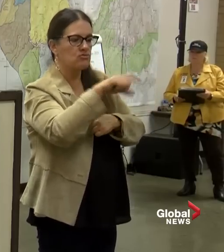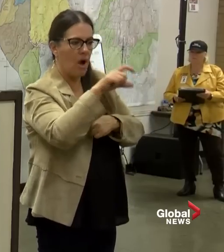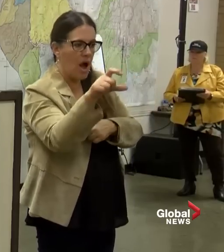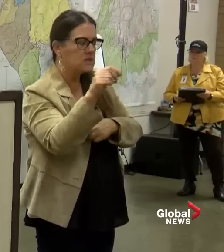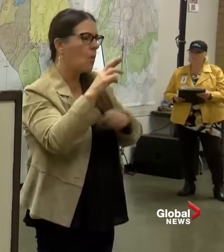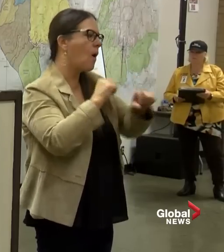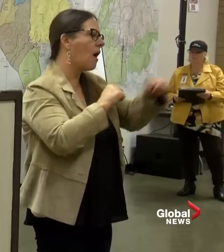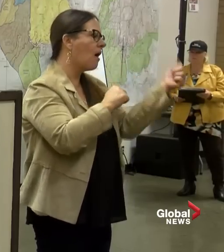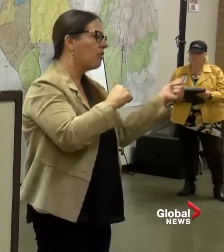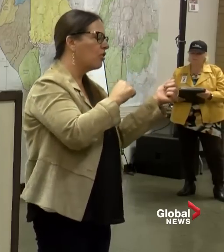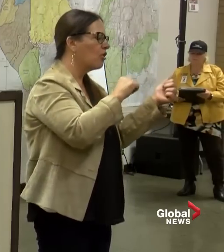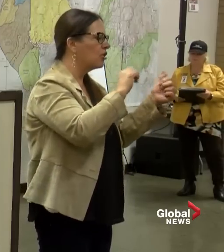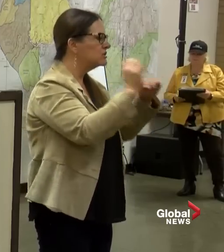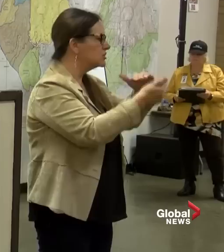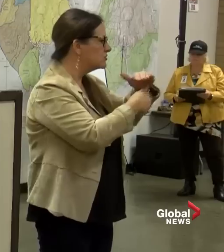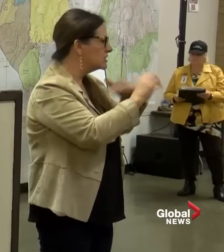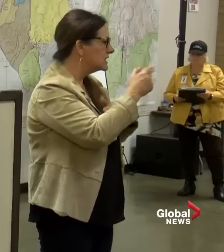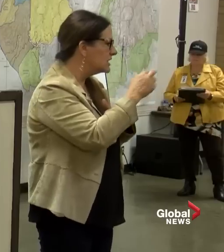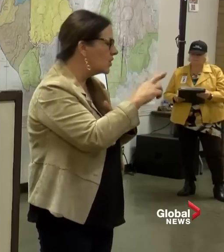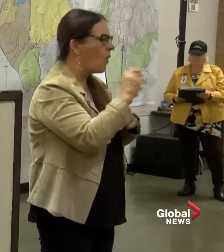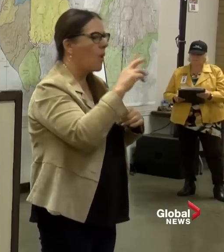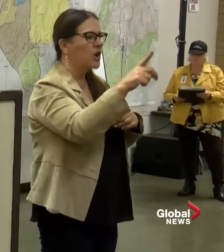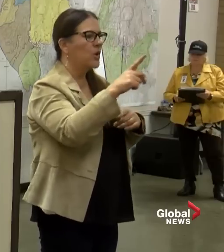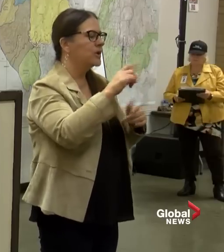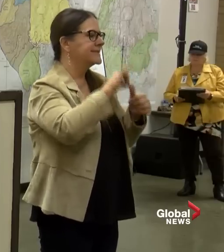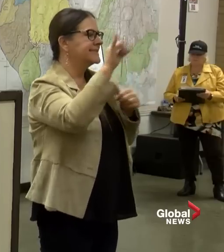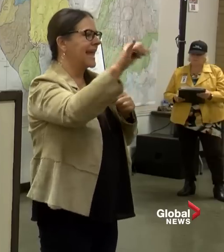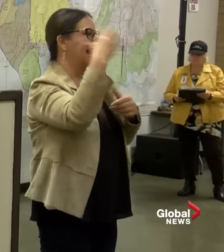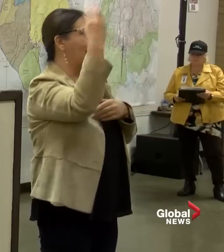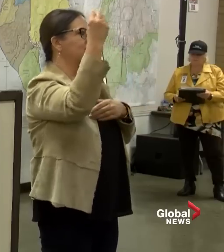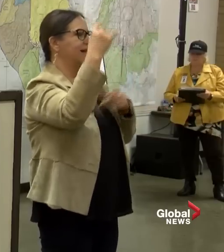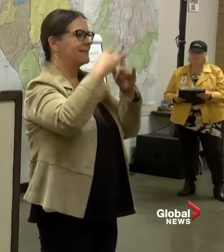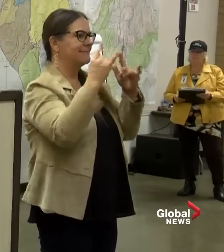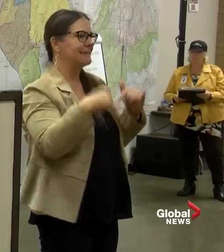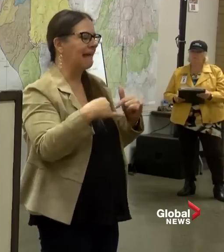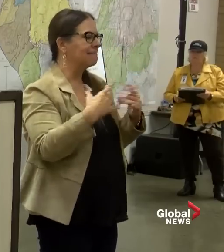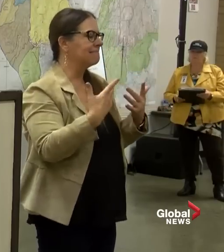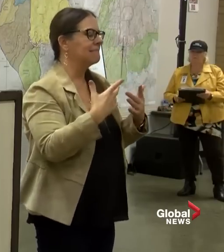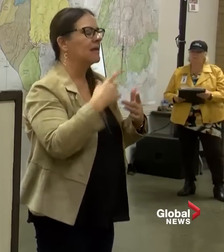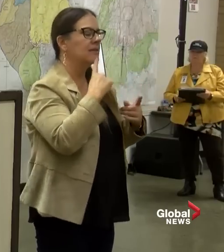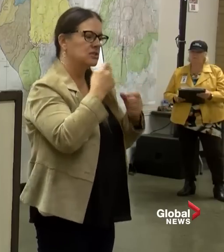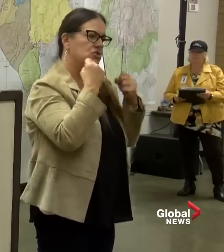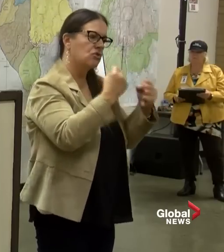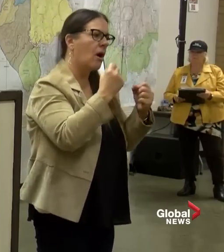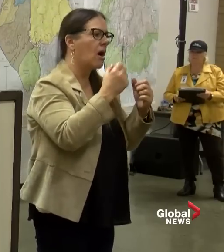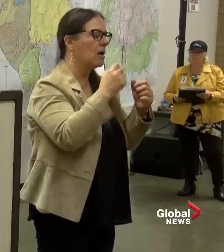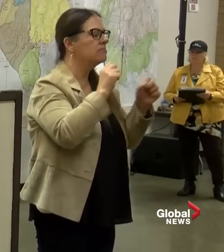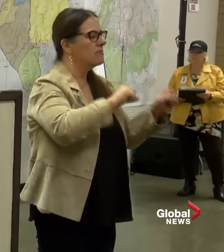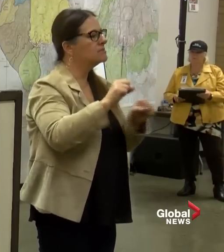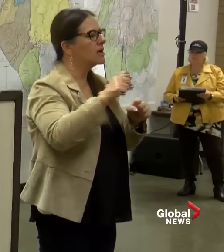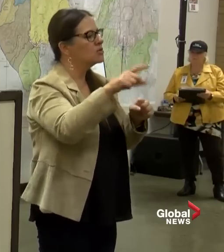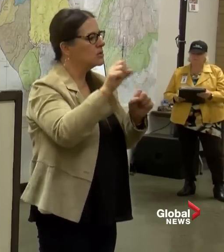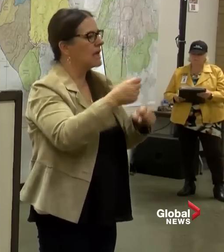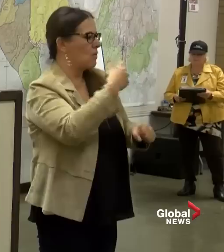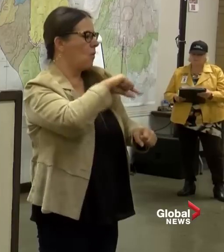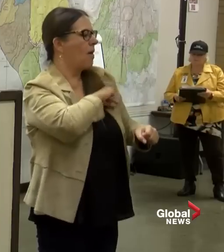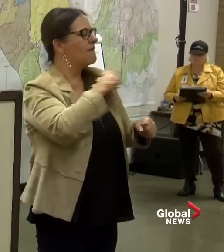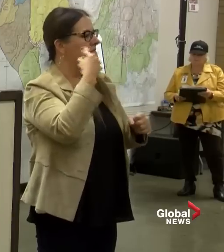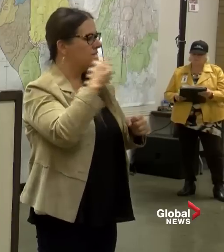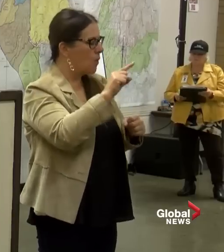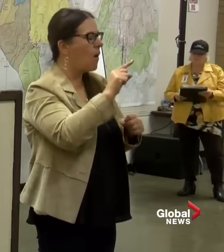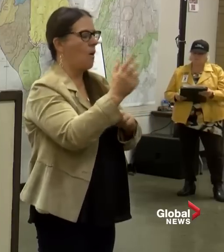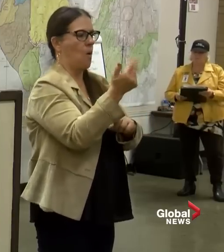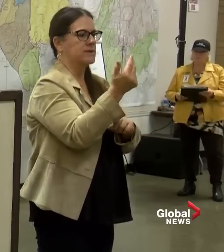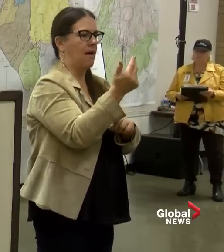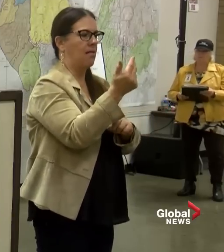other shelters, or you are staying outside in these elements, there is a strong possibility that you will qualify for a hotel room, and that